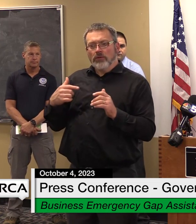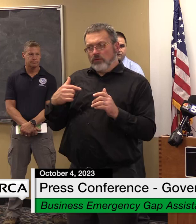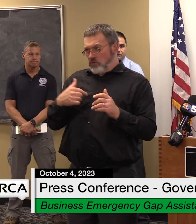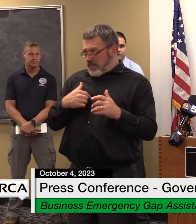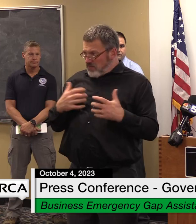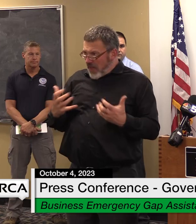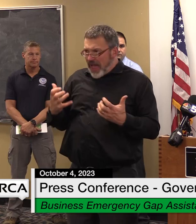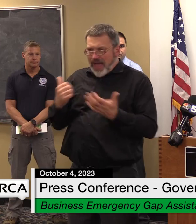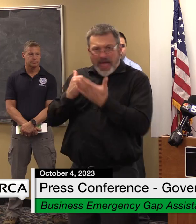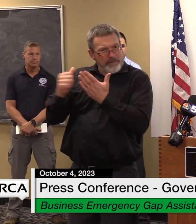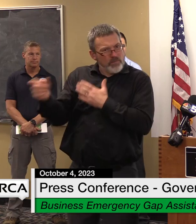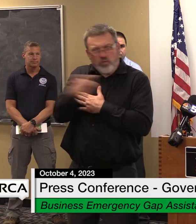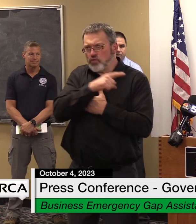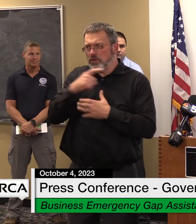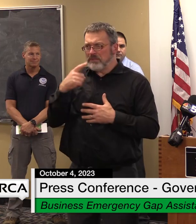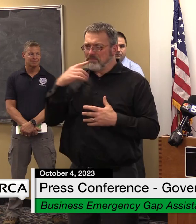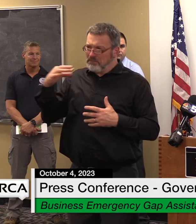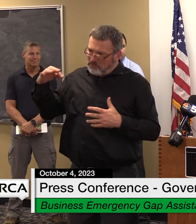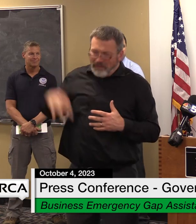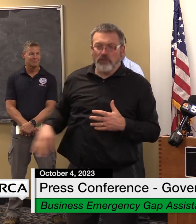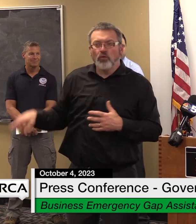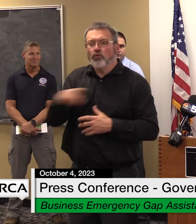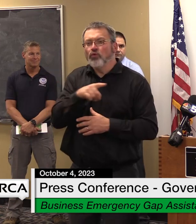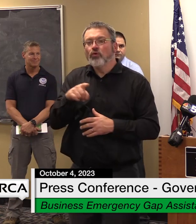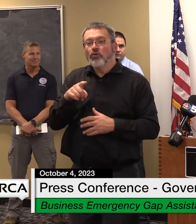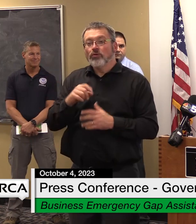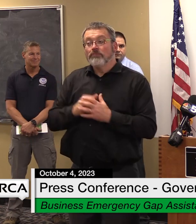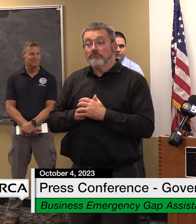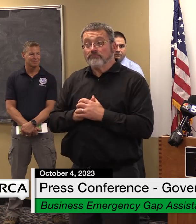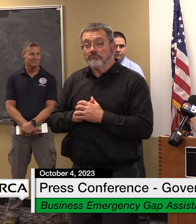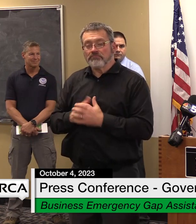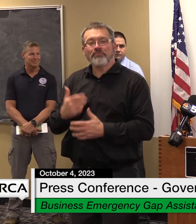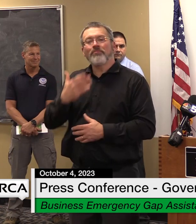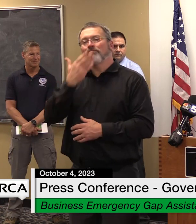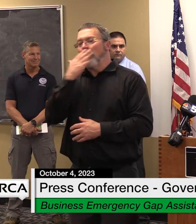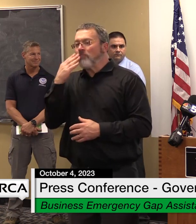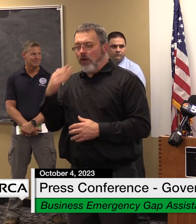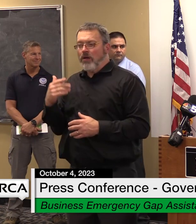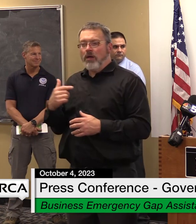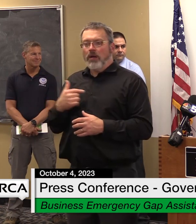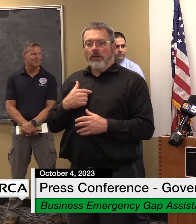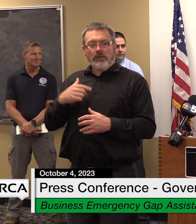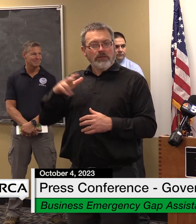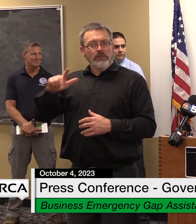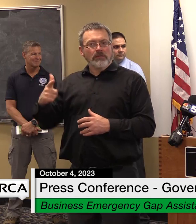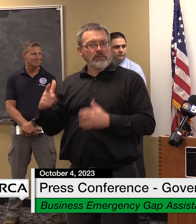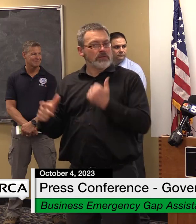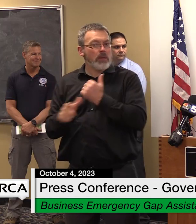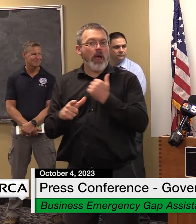program. Thank you. I'm now going to pass it to Deputy Commissioner Batesy.